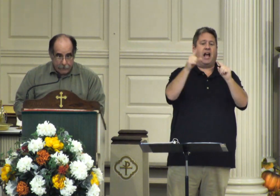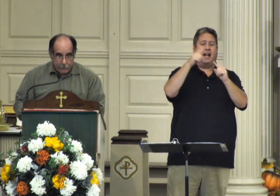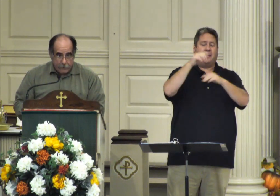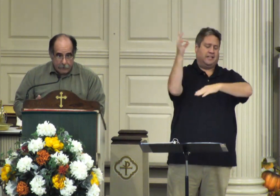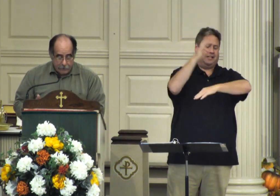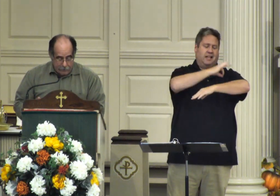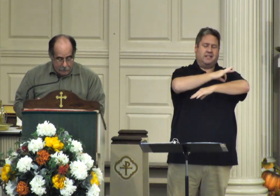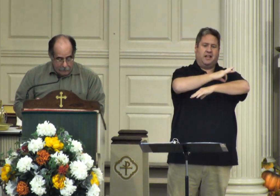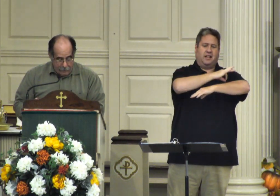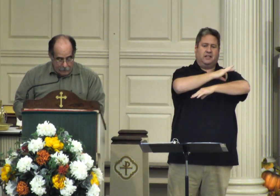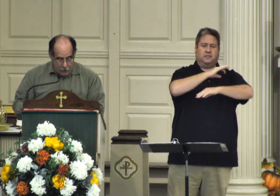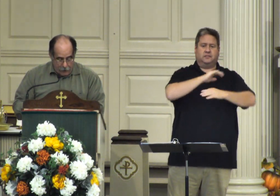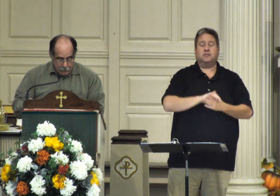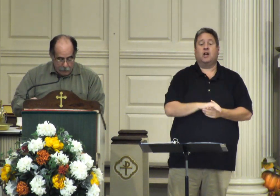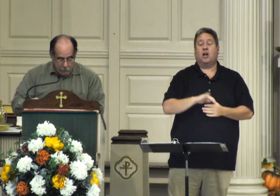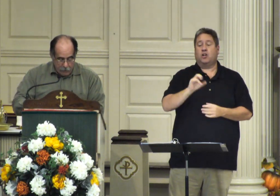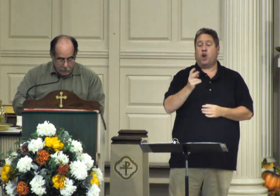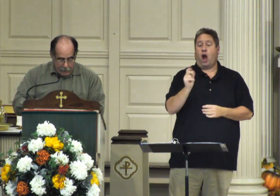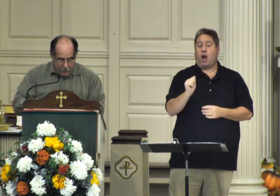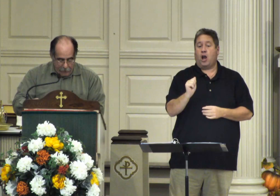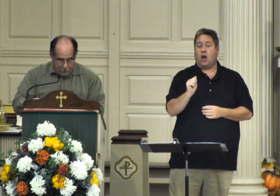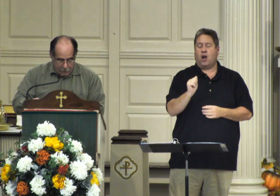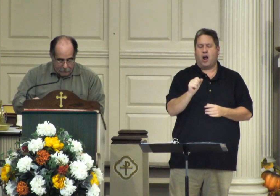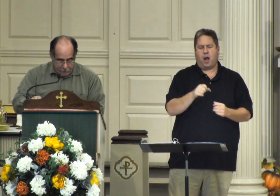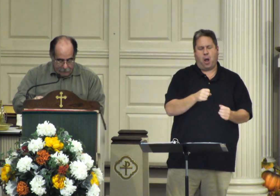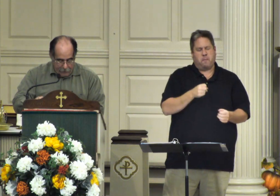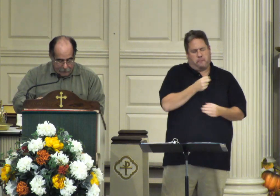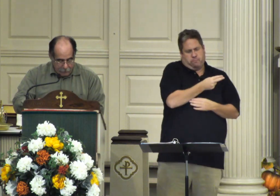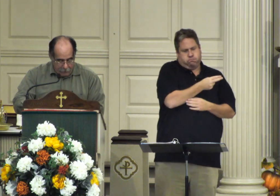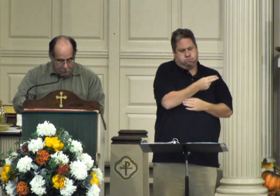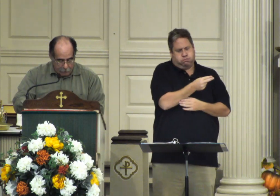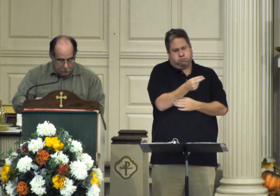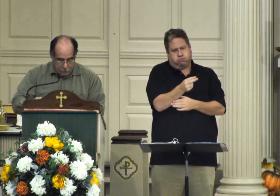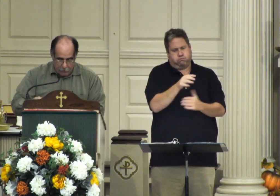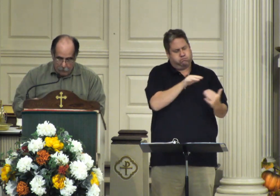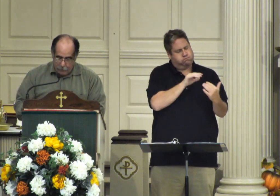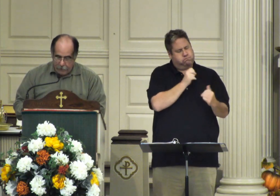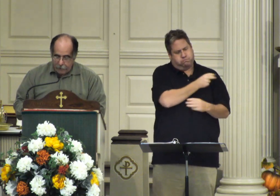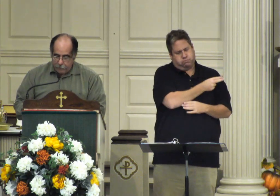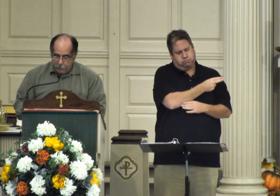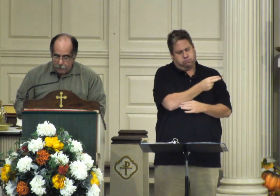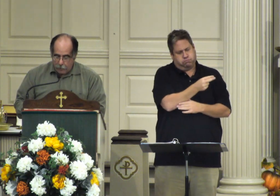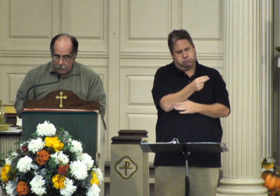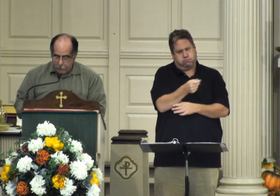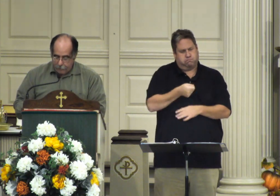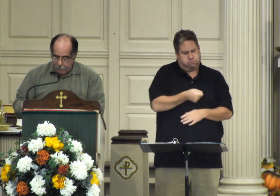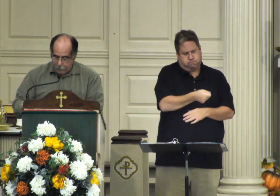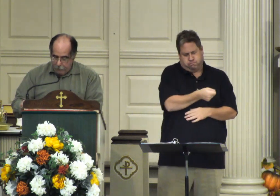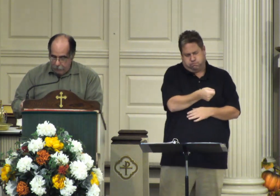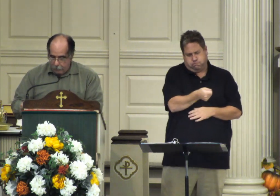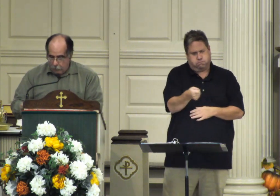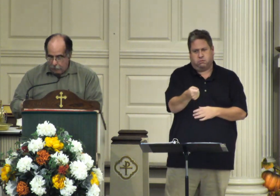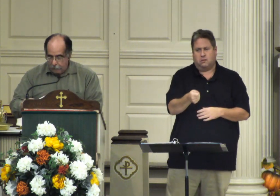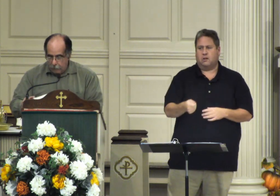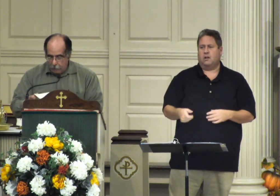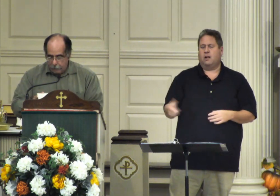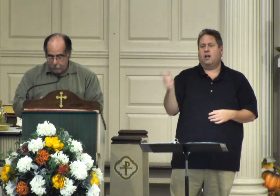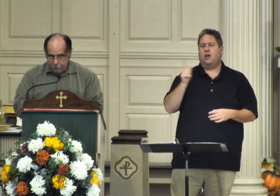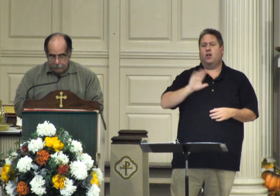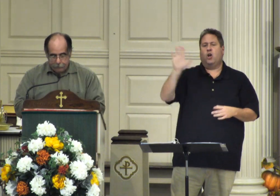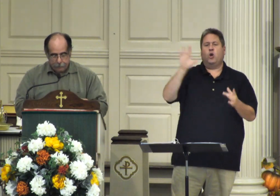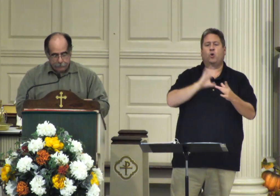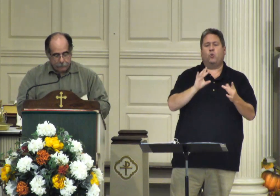sunset. And Joshua mowed down Amalek and his people with the edge of the sword. The word of the